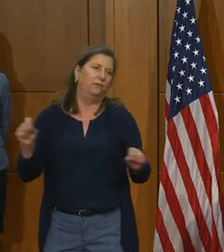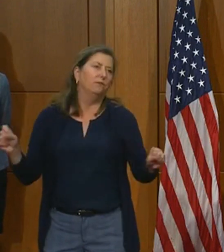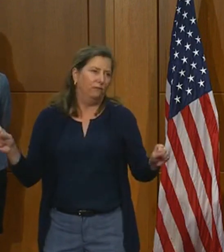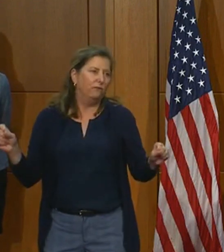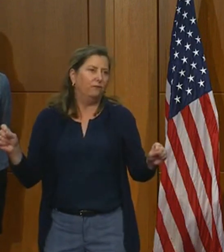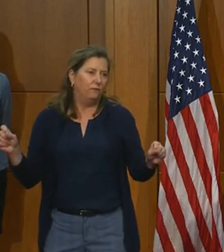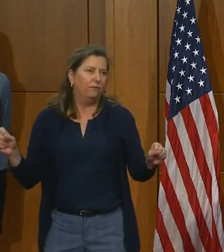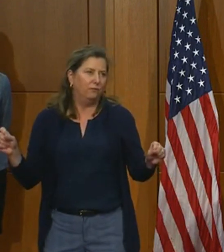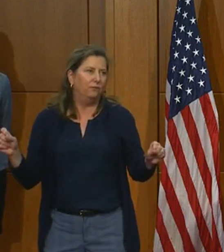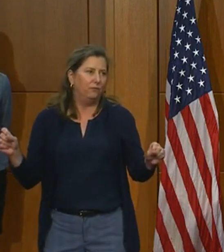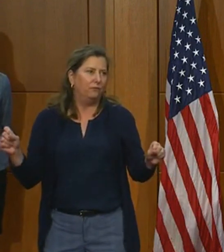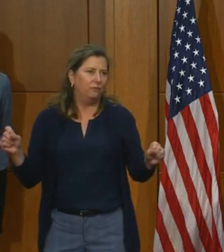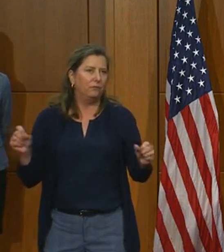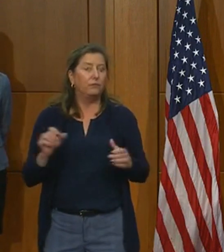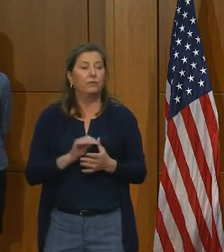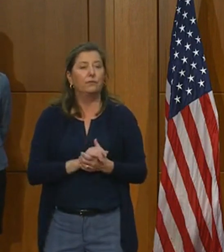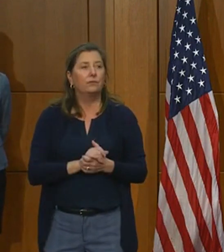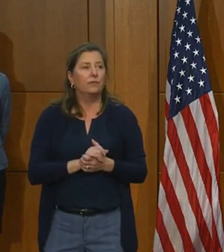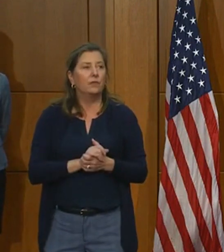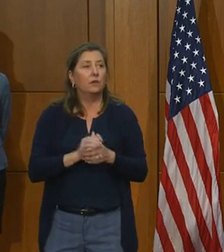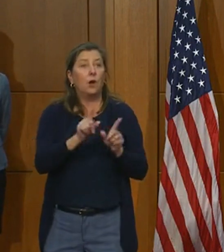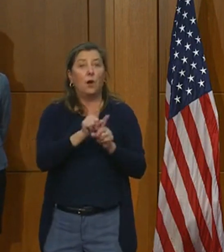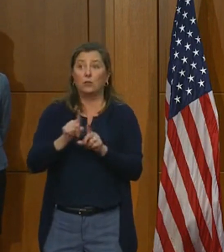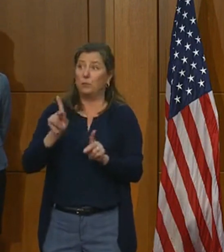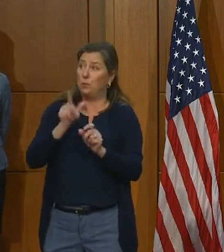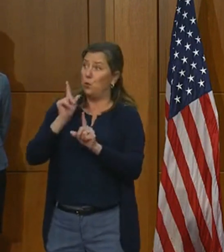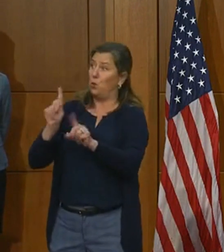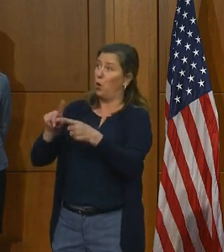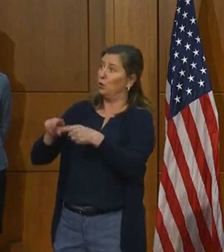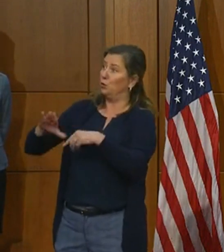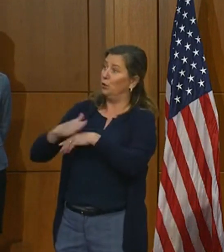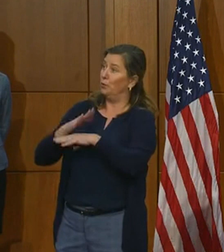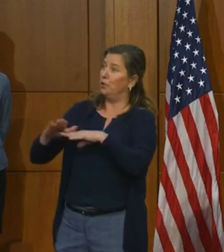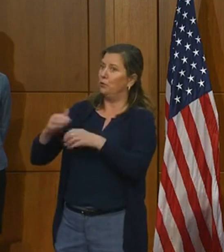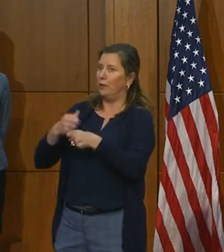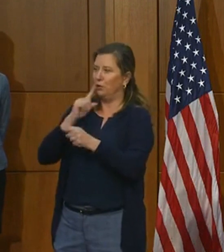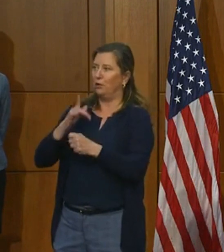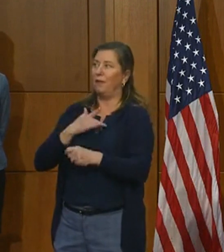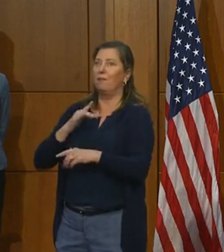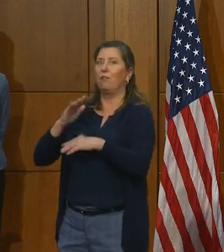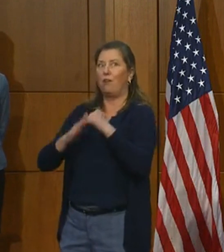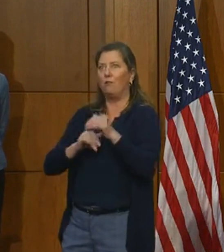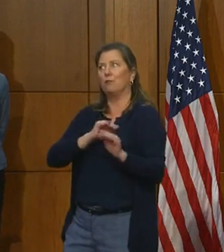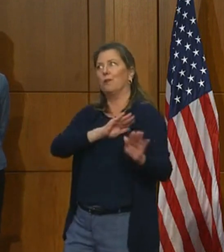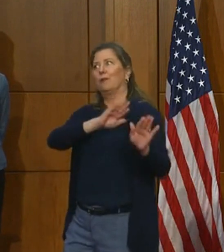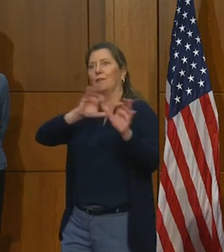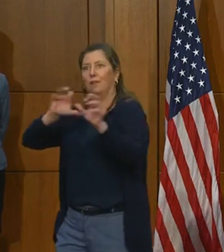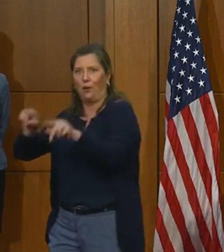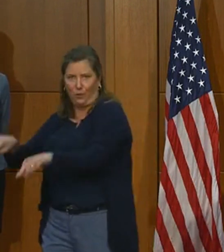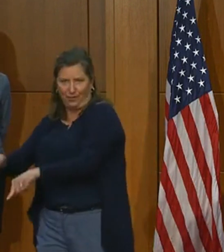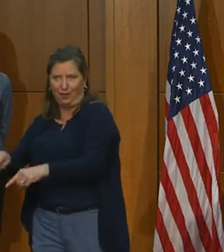that the beachgoers will feel comfortable coming back to our beaches.